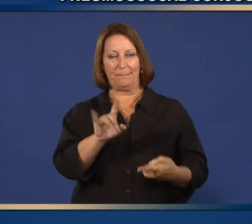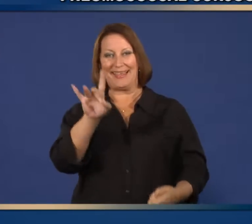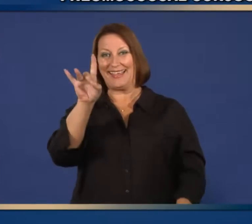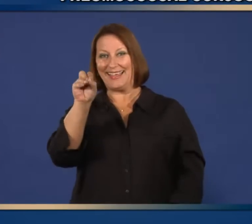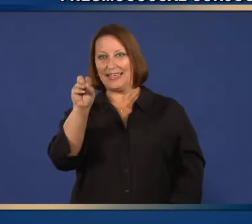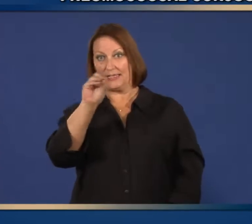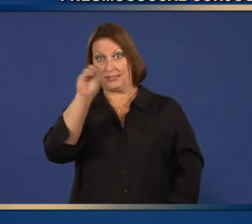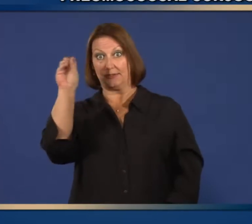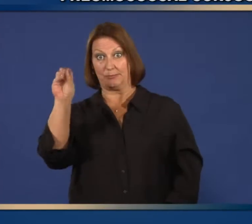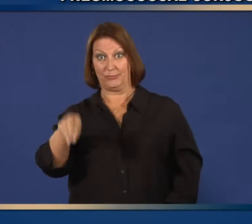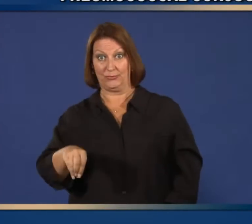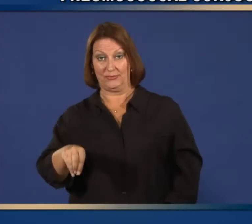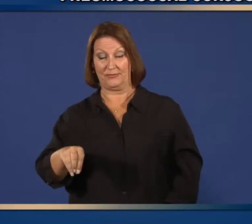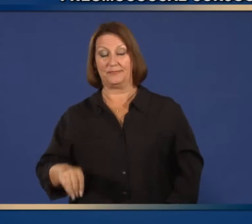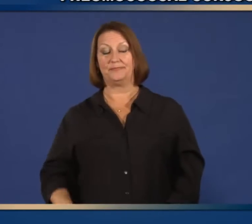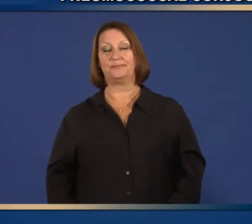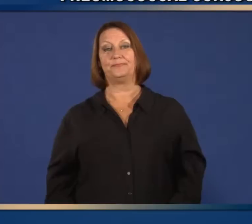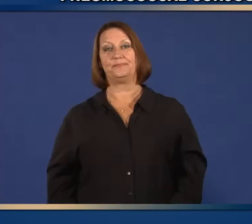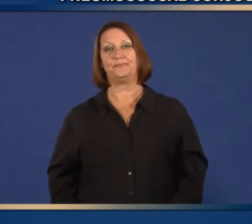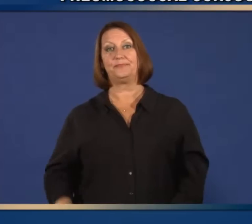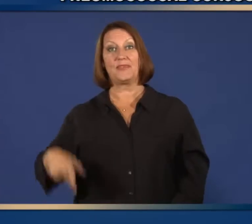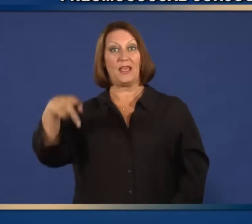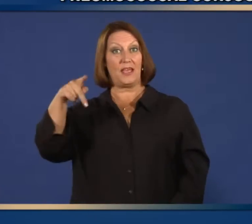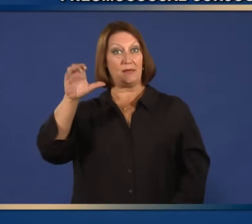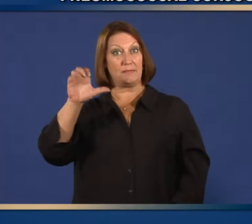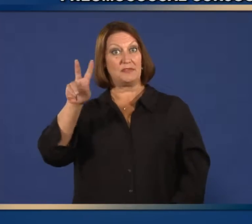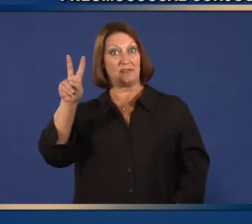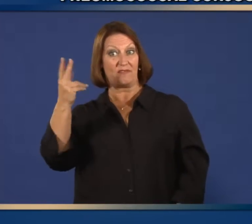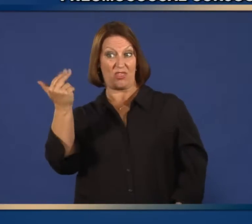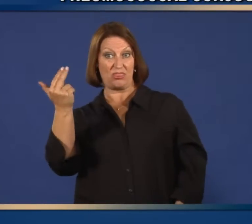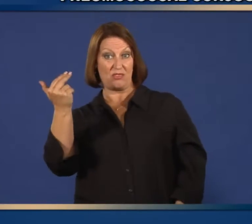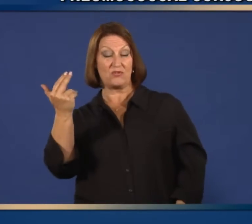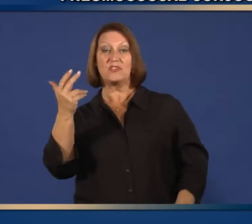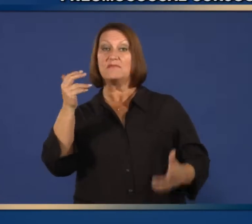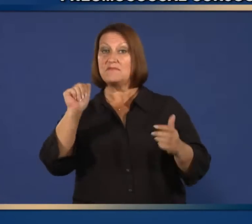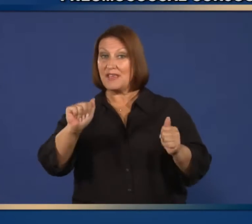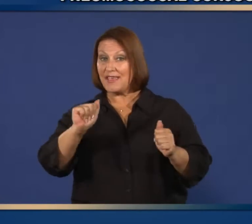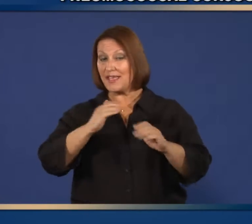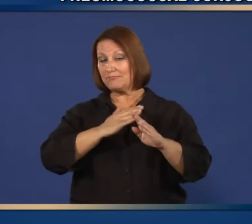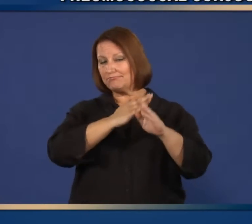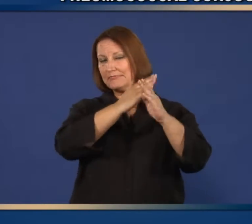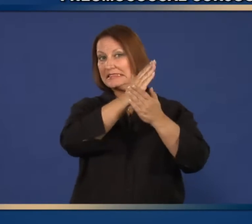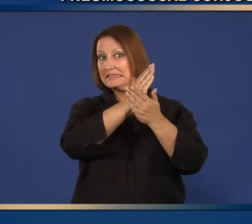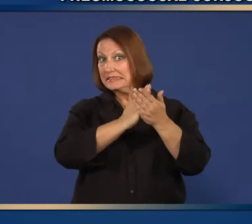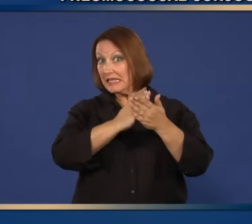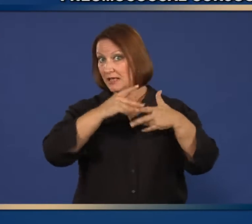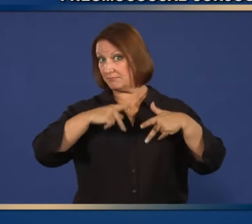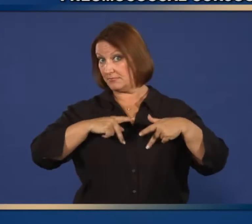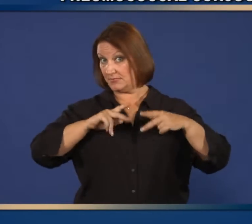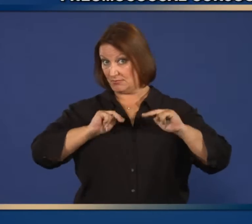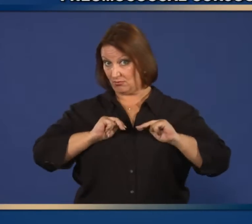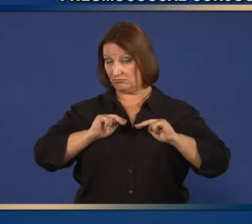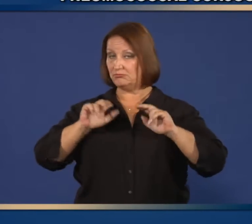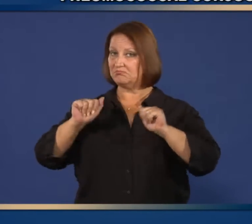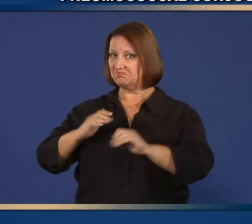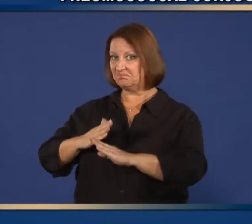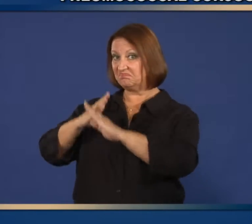PCV13 may also prevent some cases of pneumonia and some ear infections.